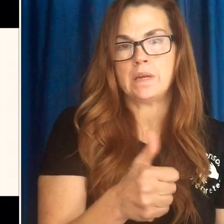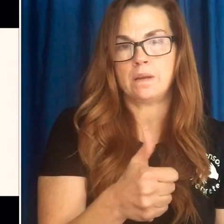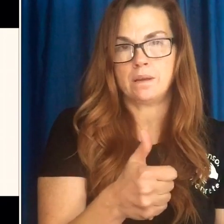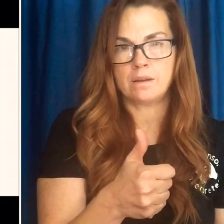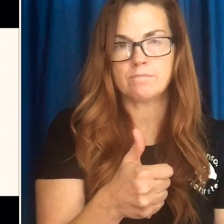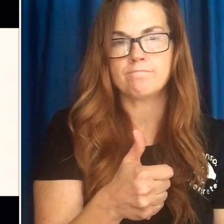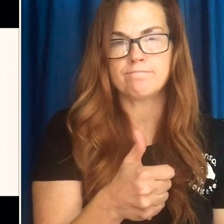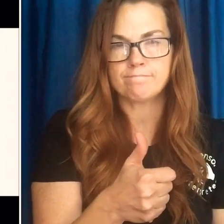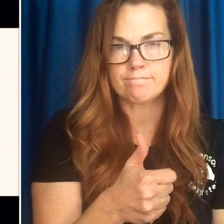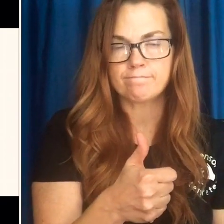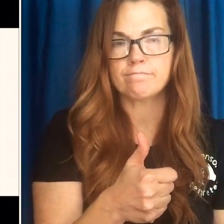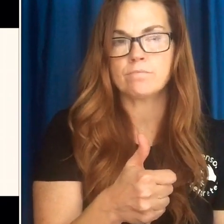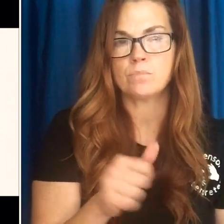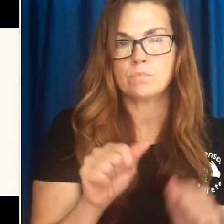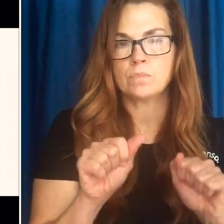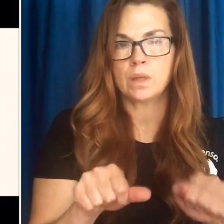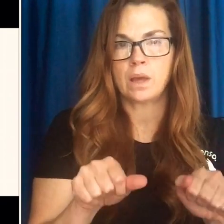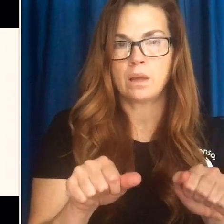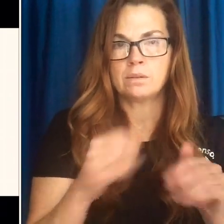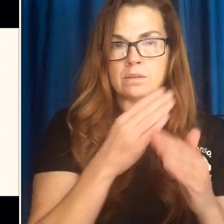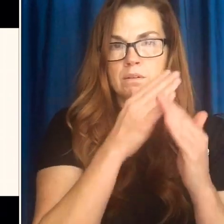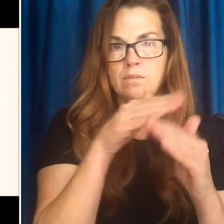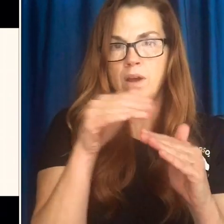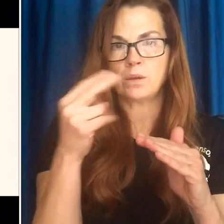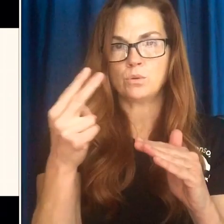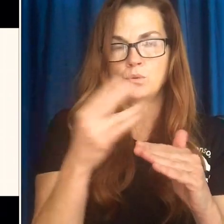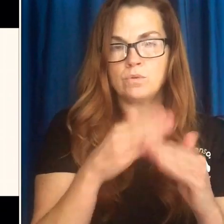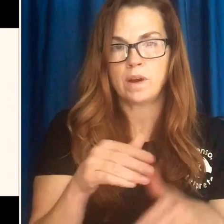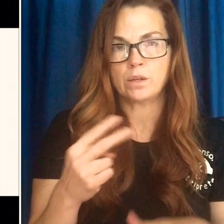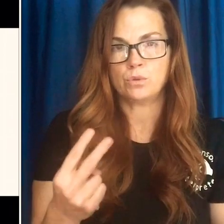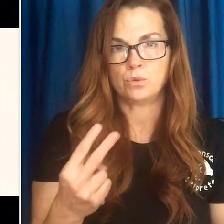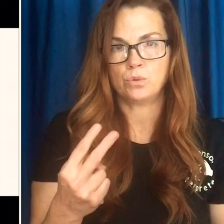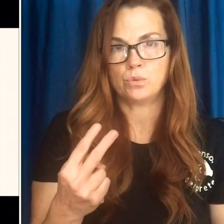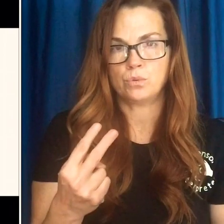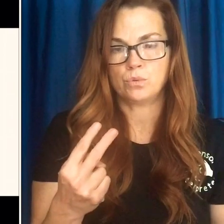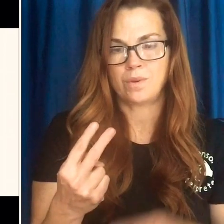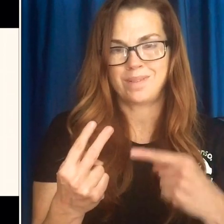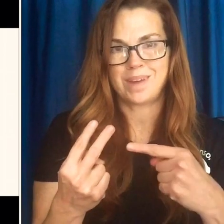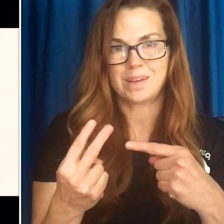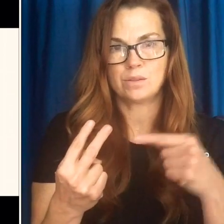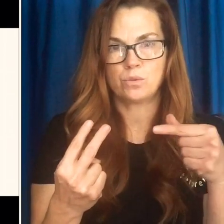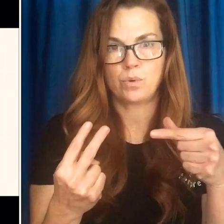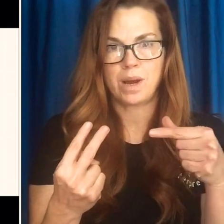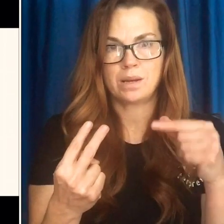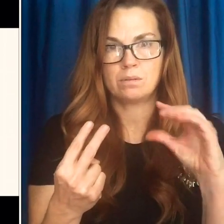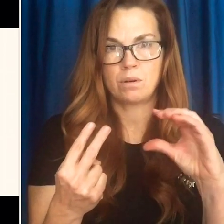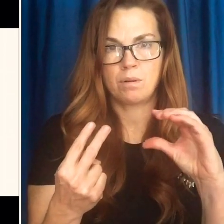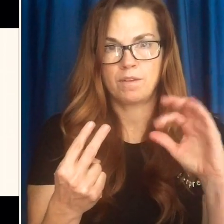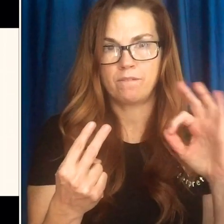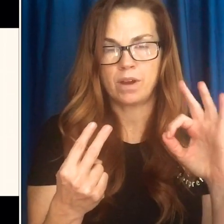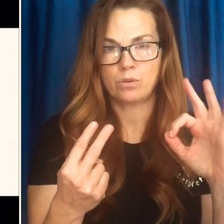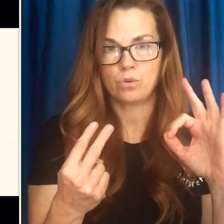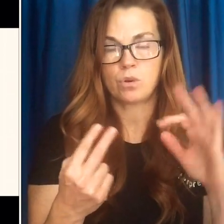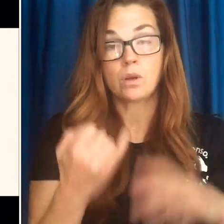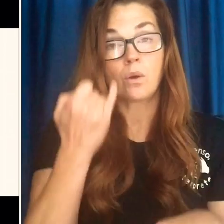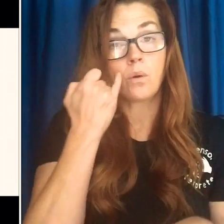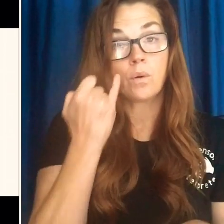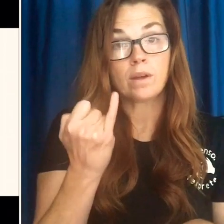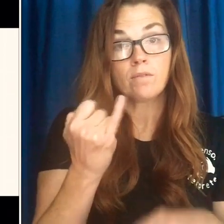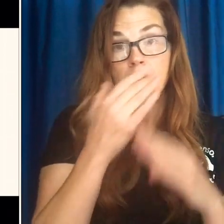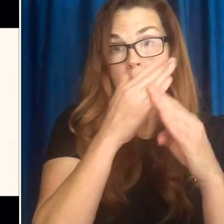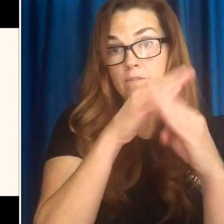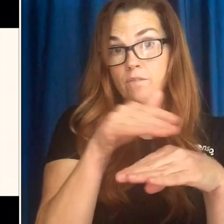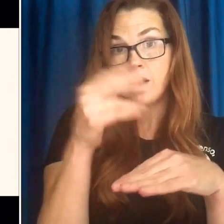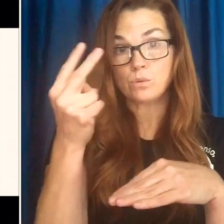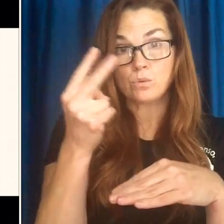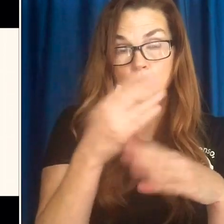of 2. And that if I were to divide my numerator and denominator by 2, I would get